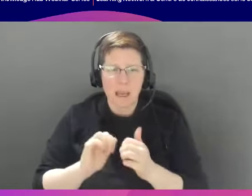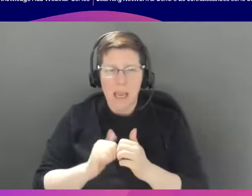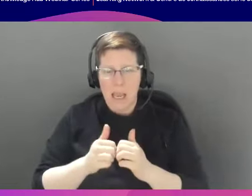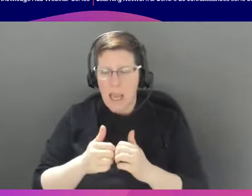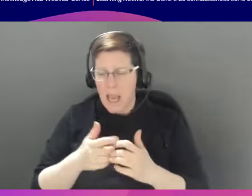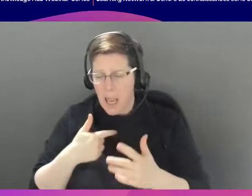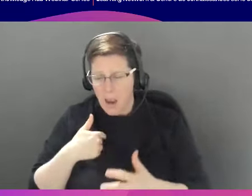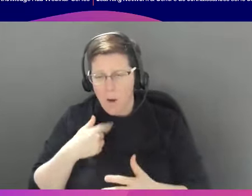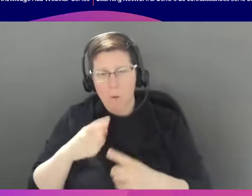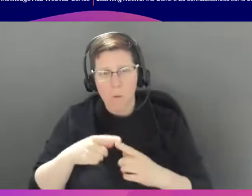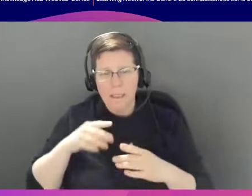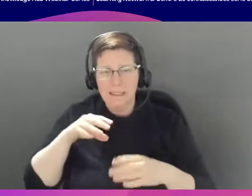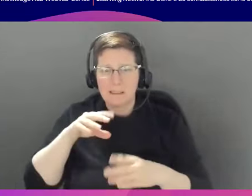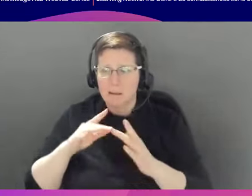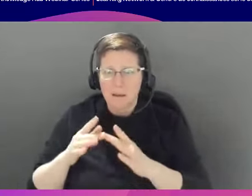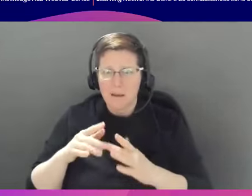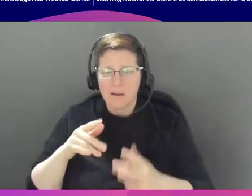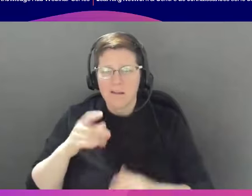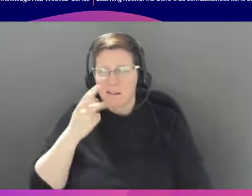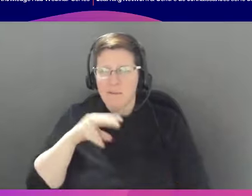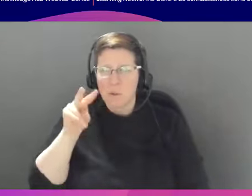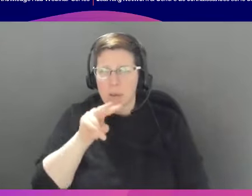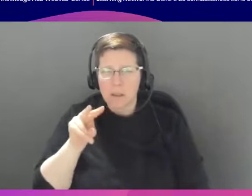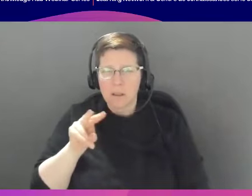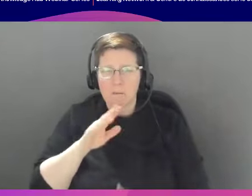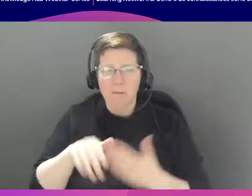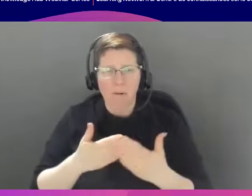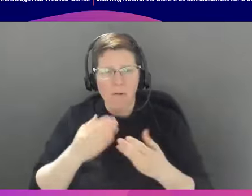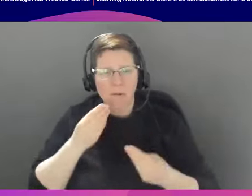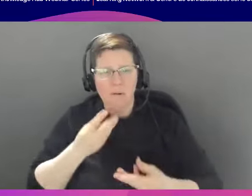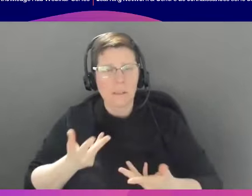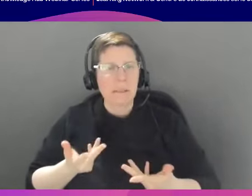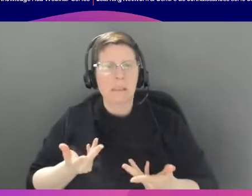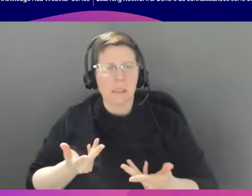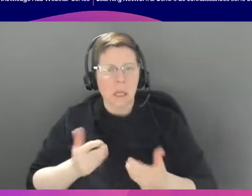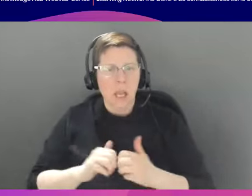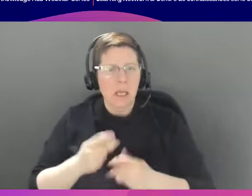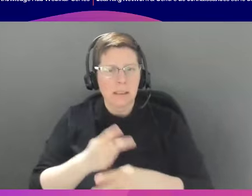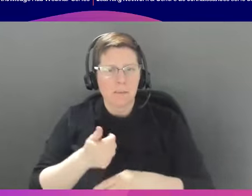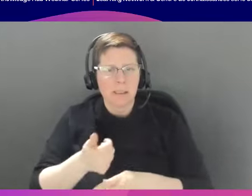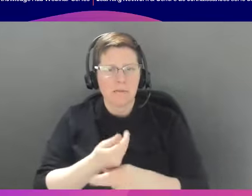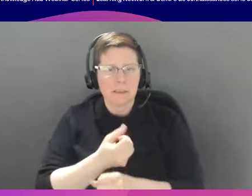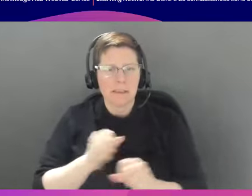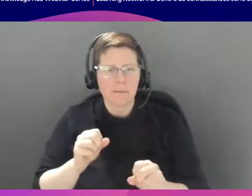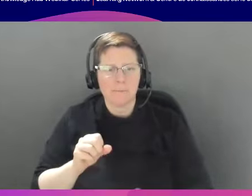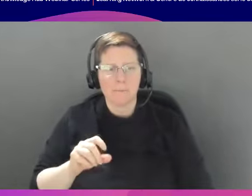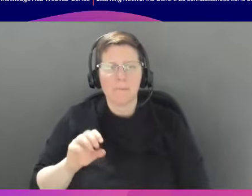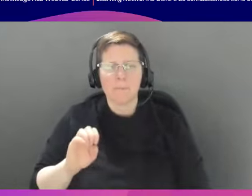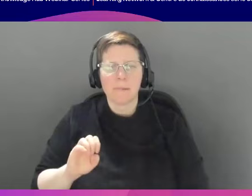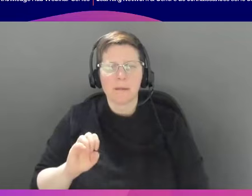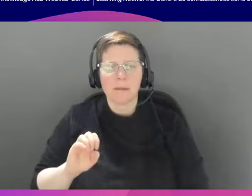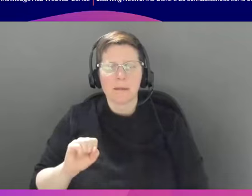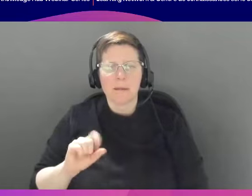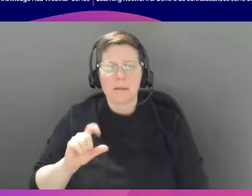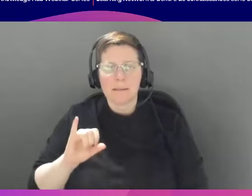these forums, maybe, by yourself having to read all this content? Yeah, I think it's quite similar to what Roxy's